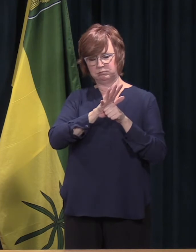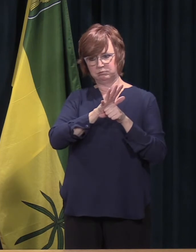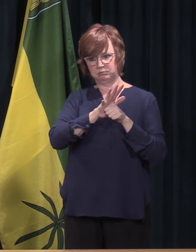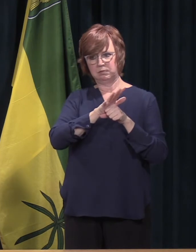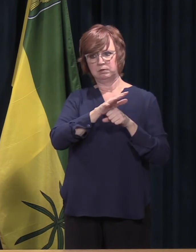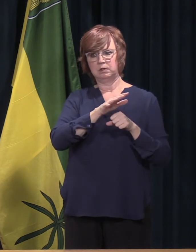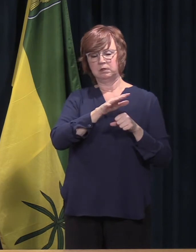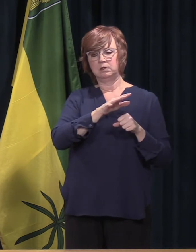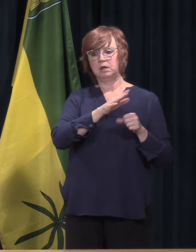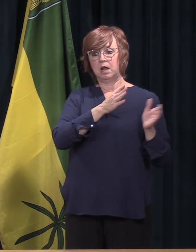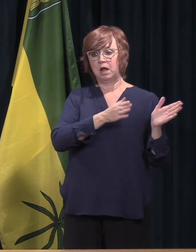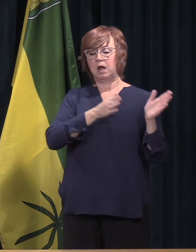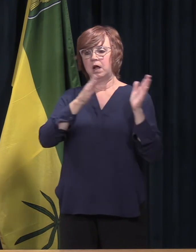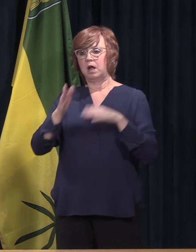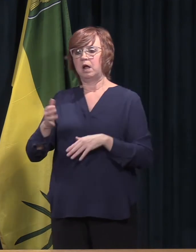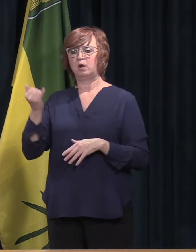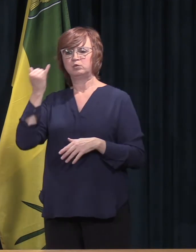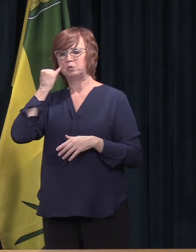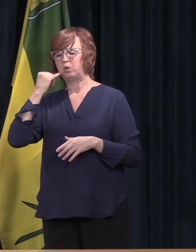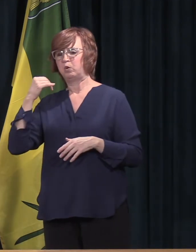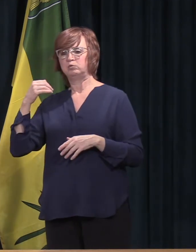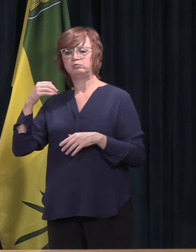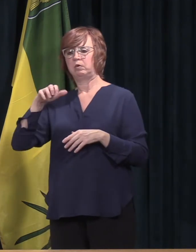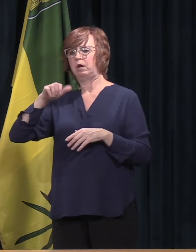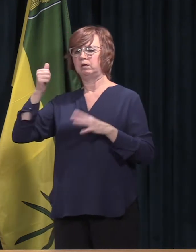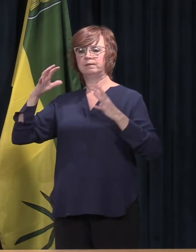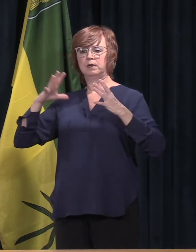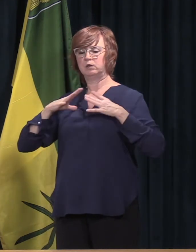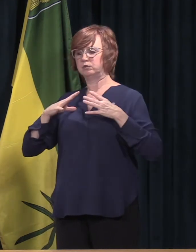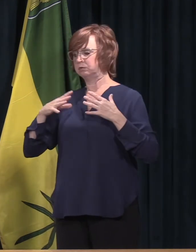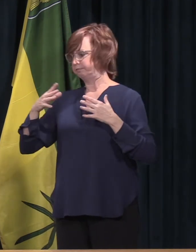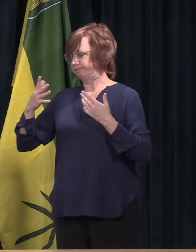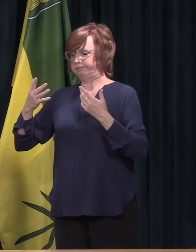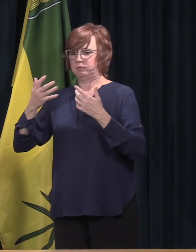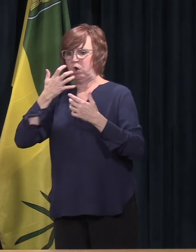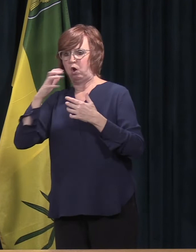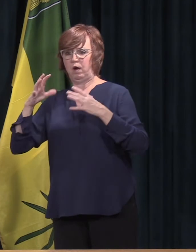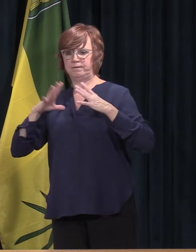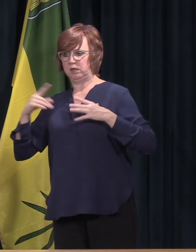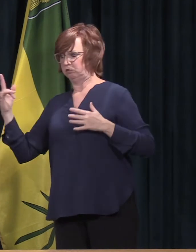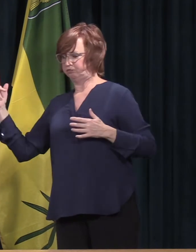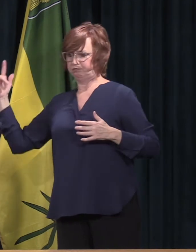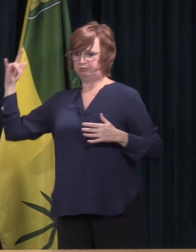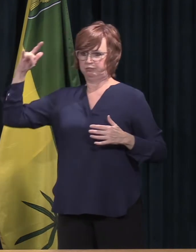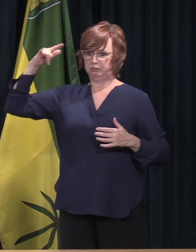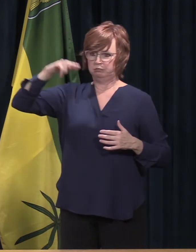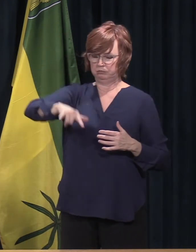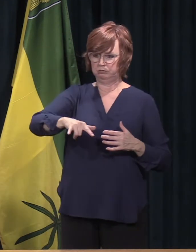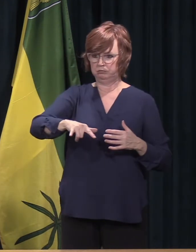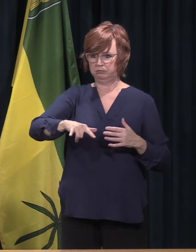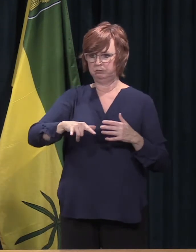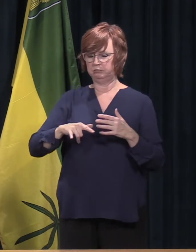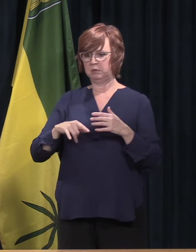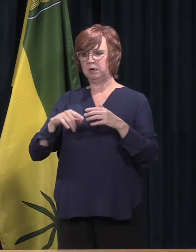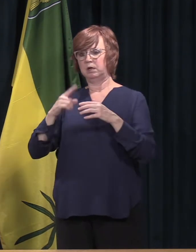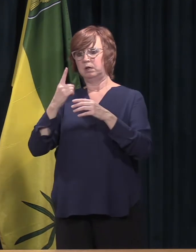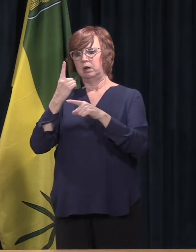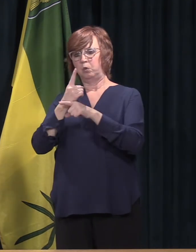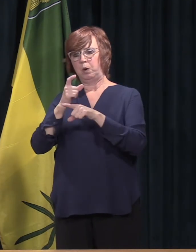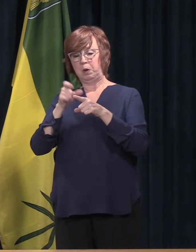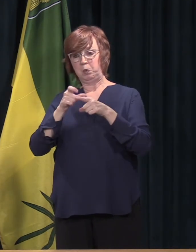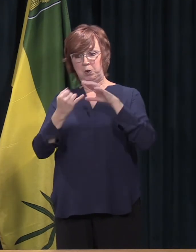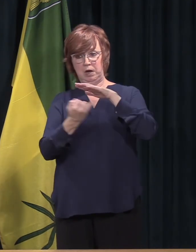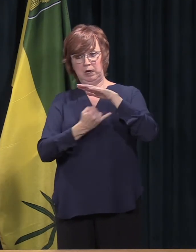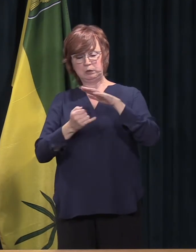from anywhere in the world, some destination, you're coming back, you are to, the proper term is quarantine. It was done in a